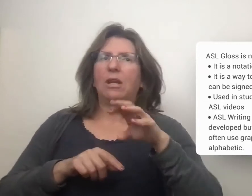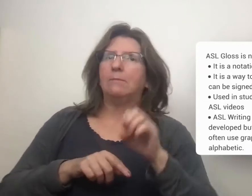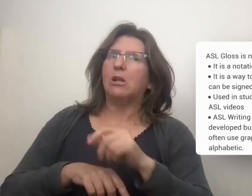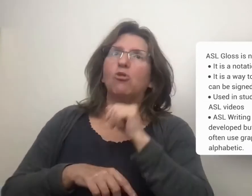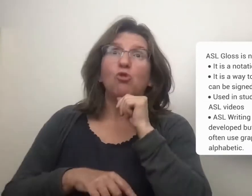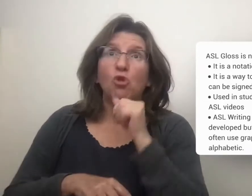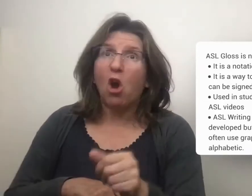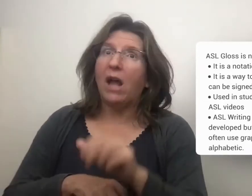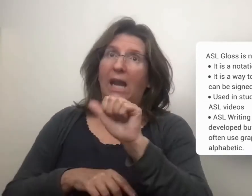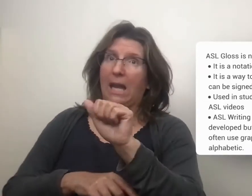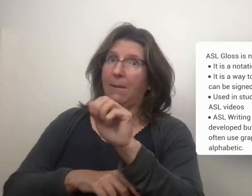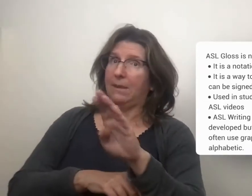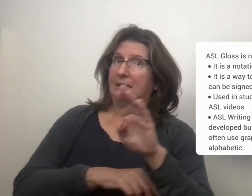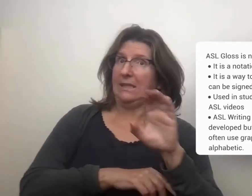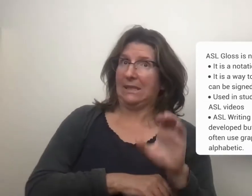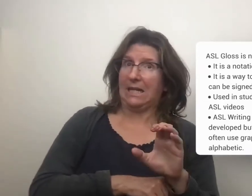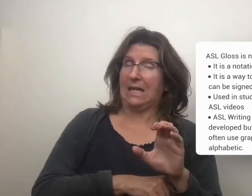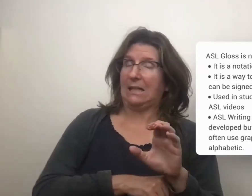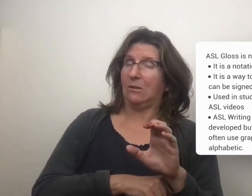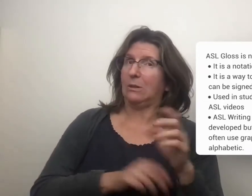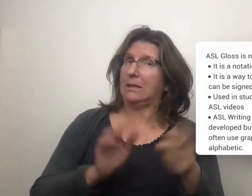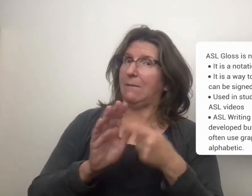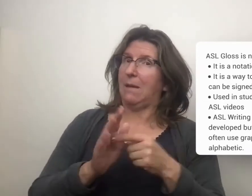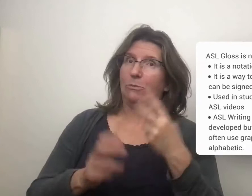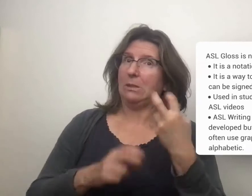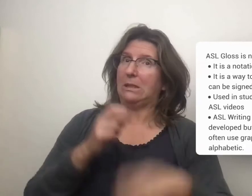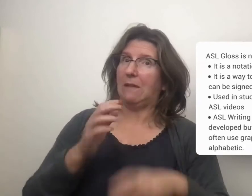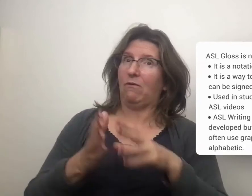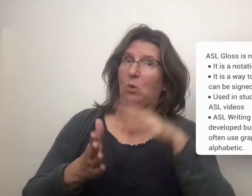graphemes that can't be alphabetized. That makes them tough to learn